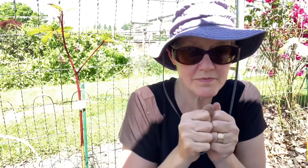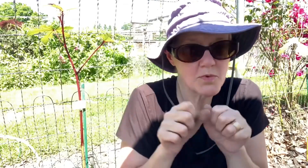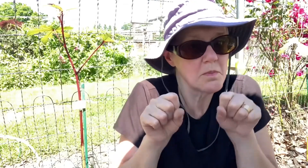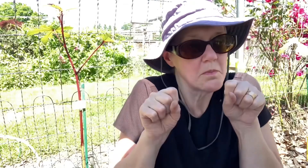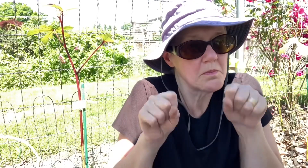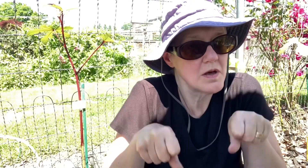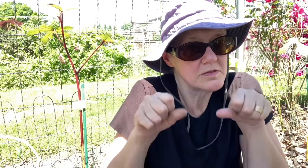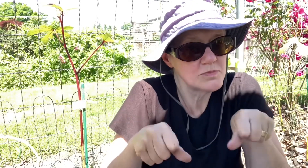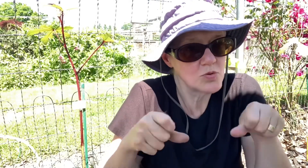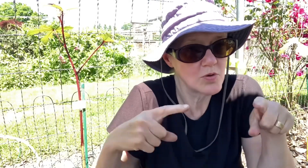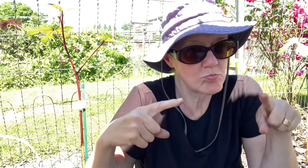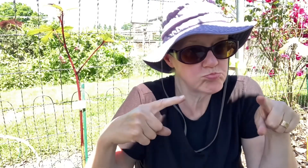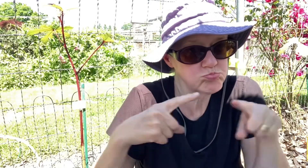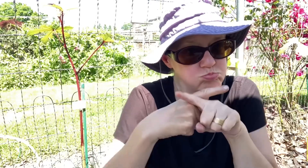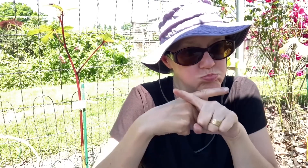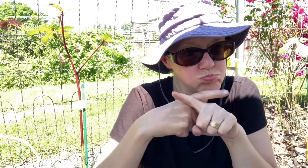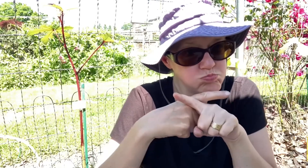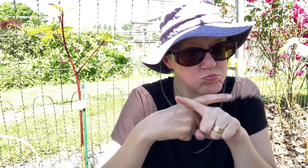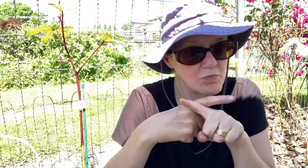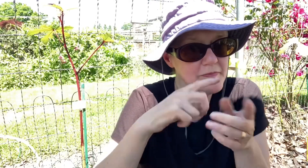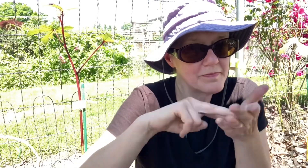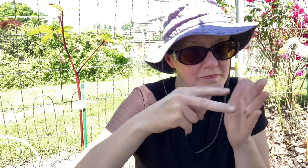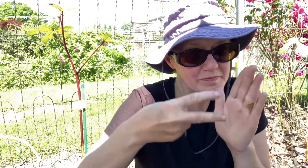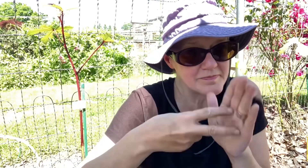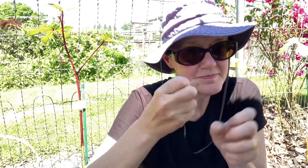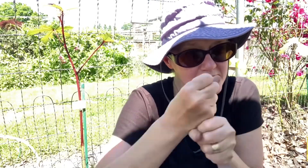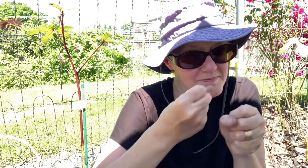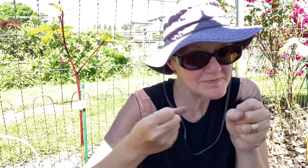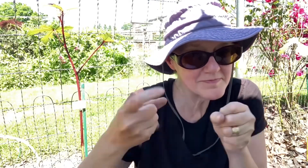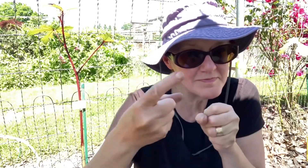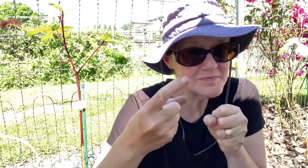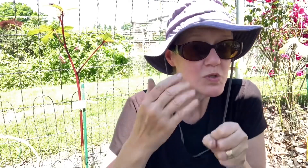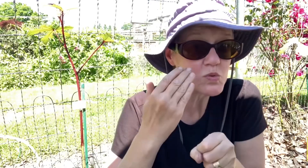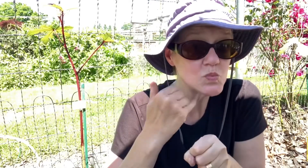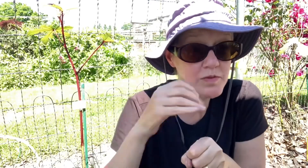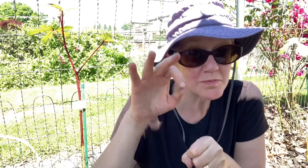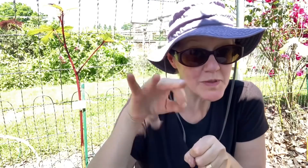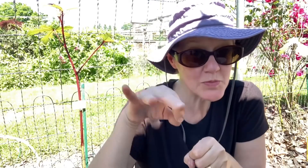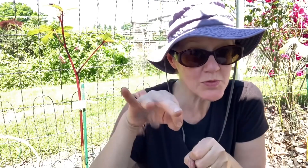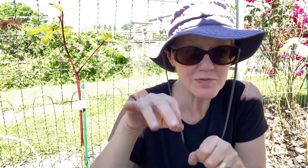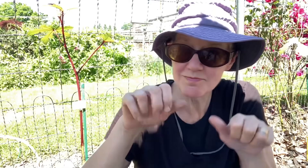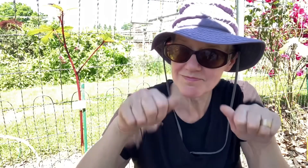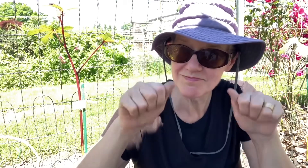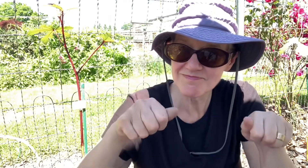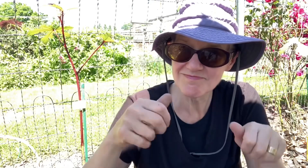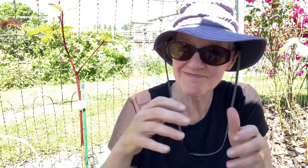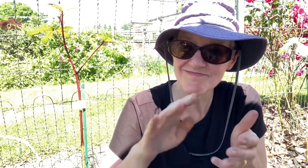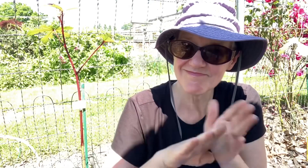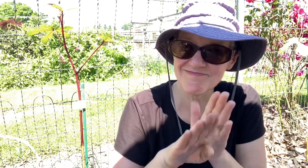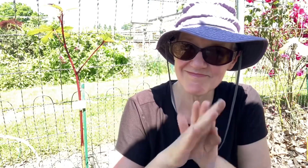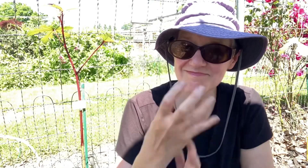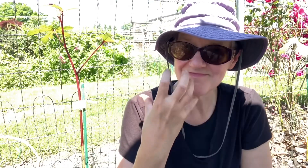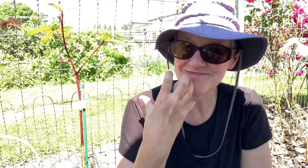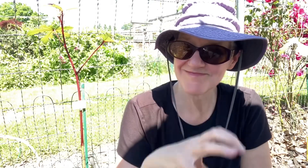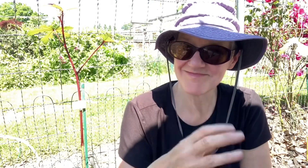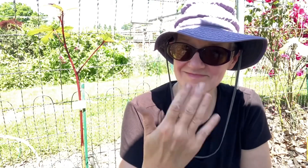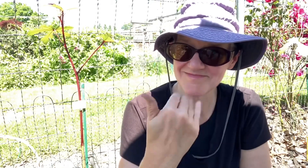If they're planted close together, it's possible they can cross-pollinate, meaning next year's sweet peppers could be hot and spicy.